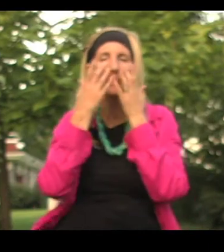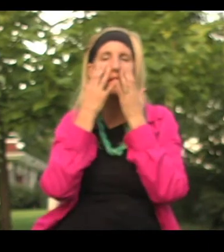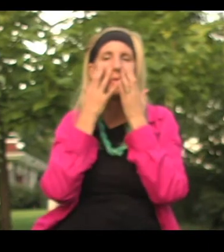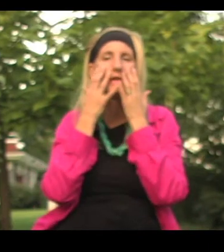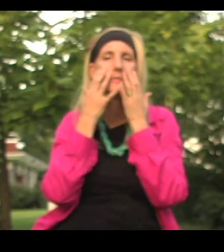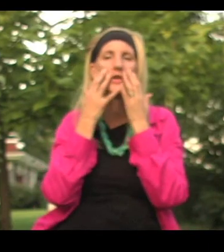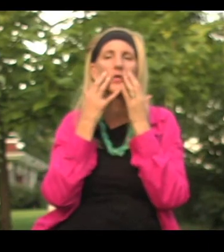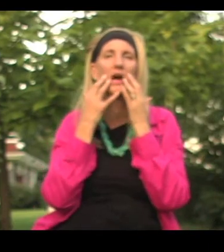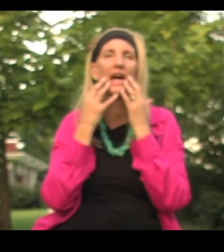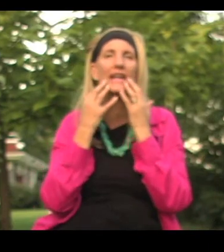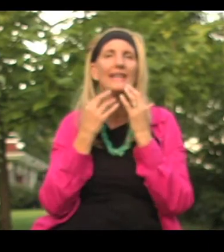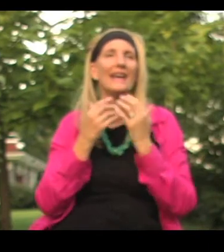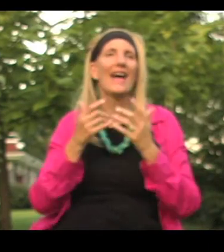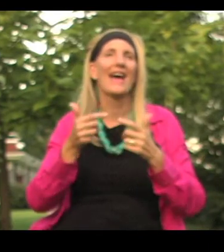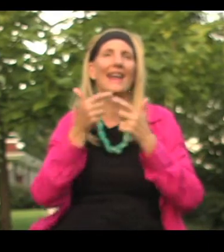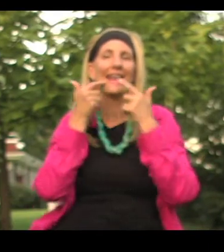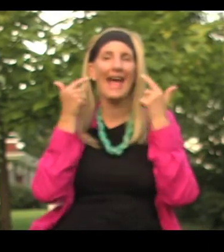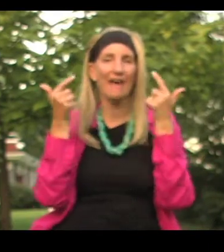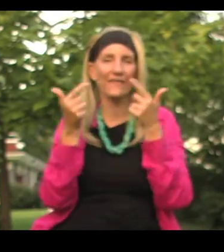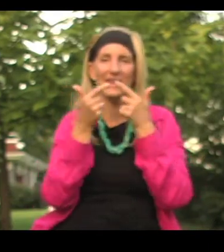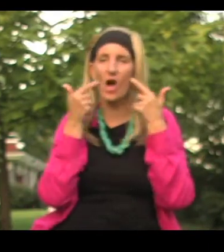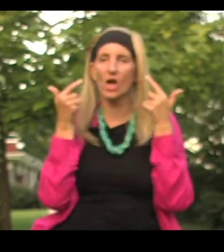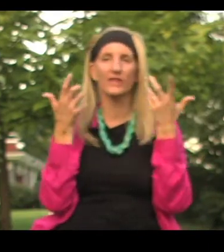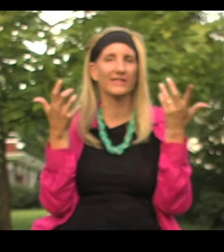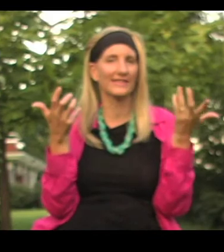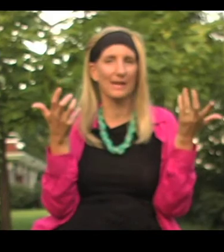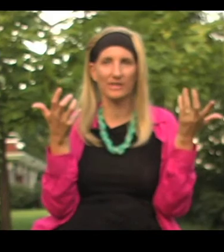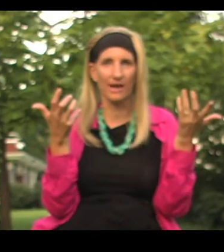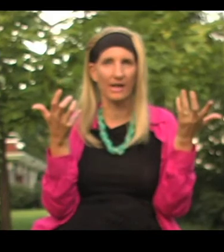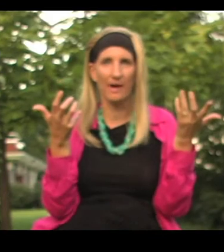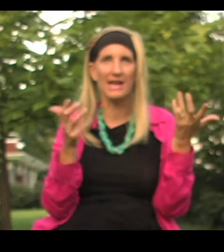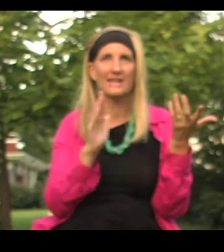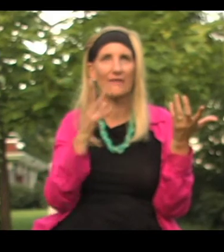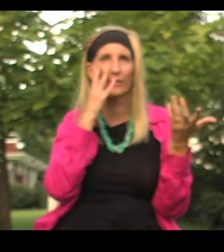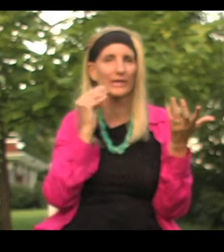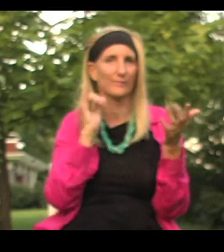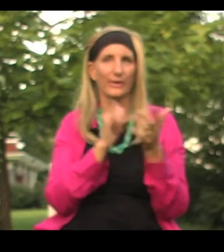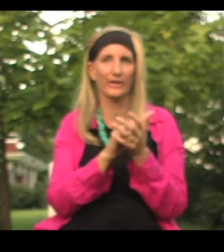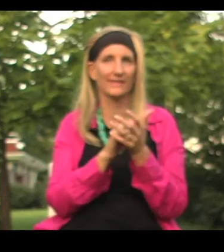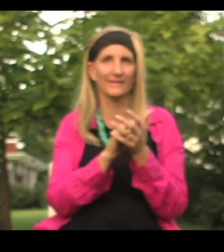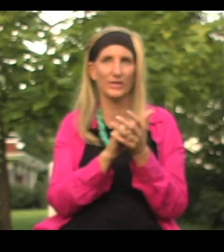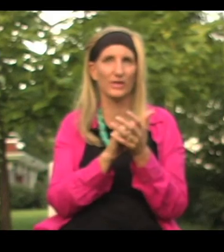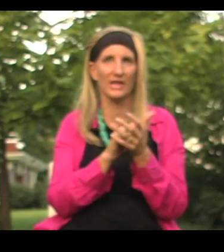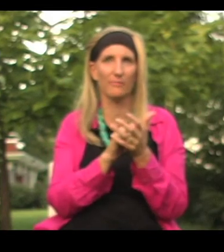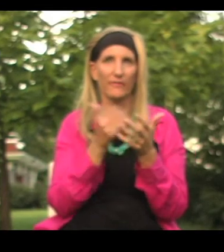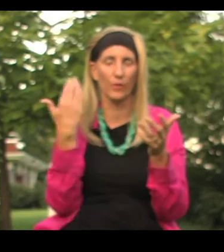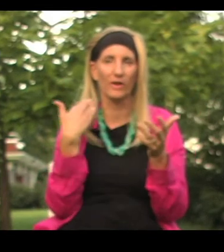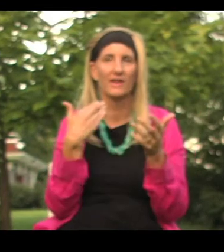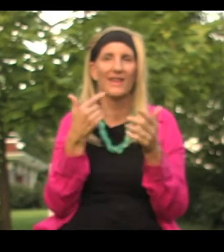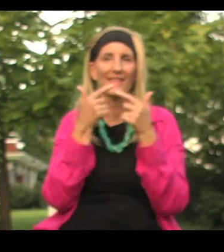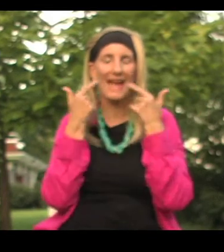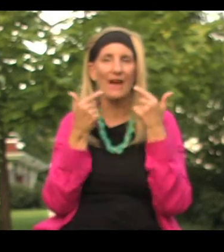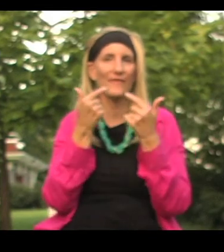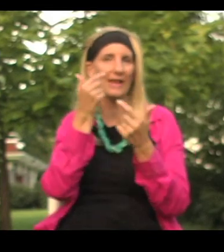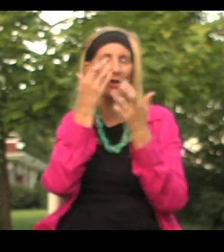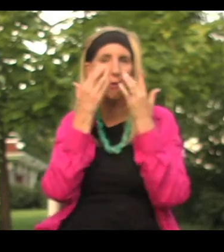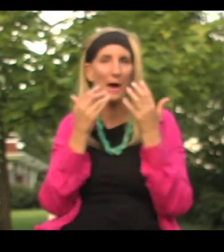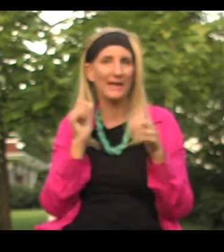and weeping, crying and laughing all at the same time. I had never experienced such a thing before, laughing and crying at the